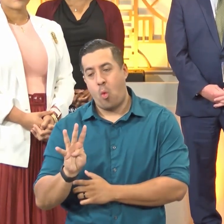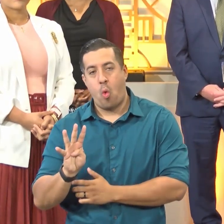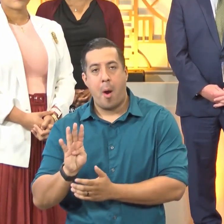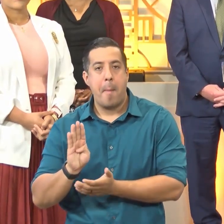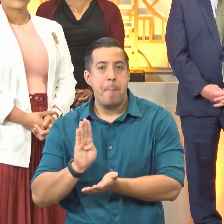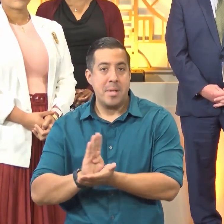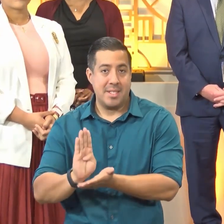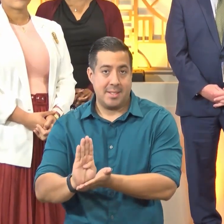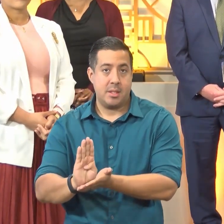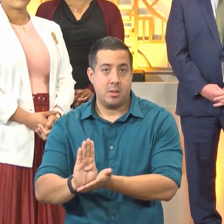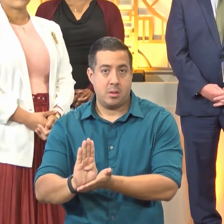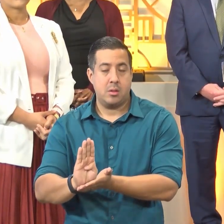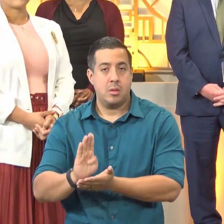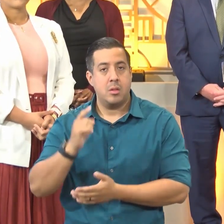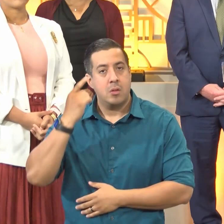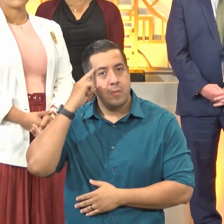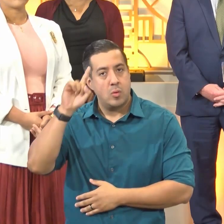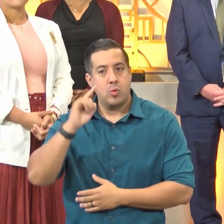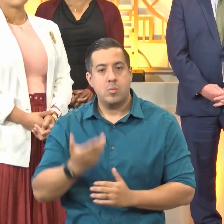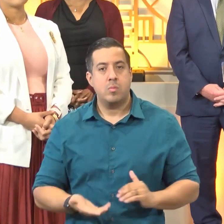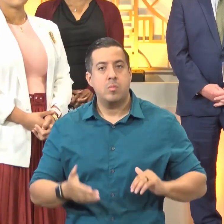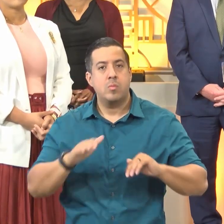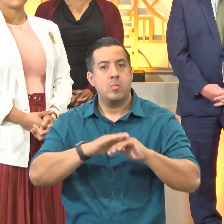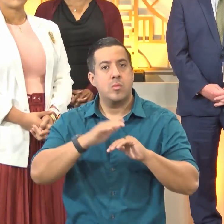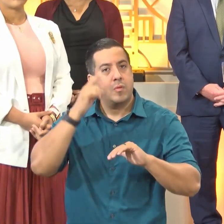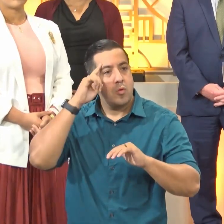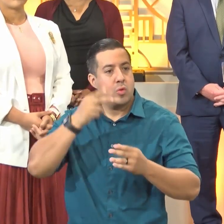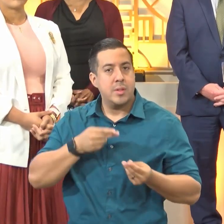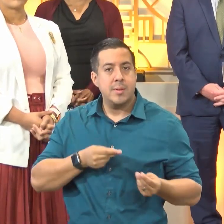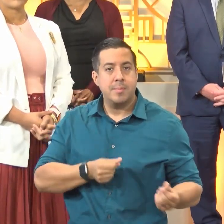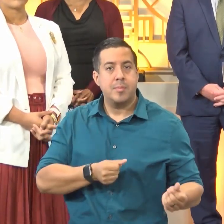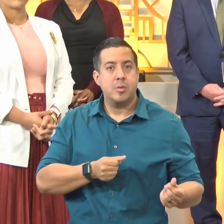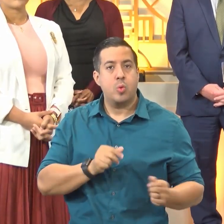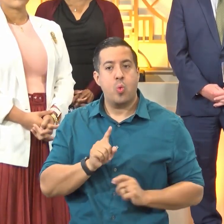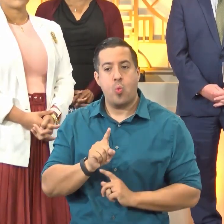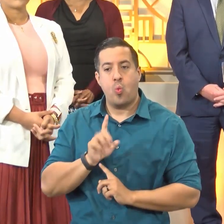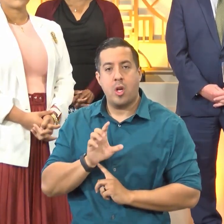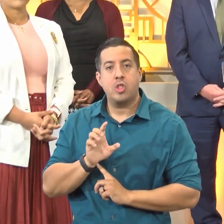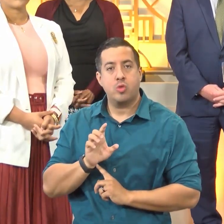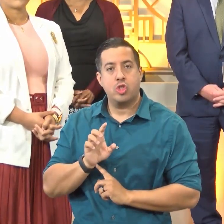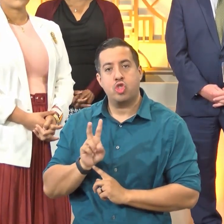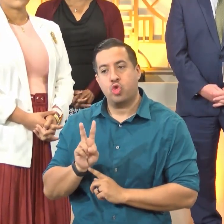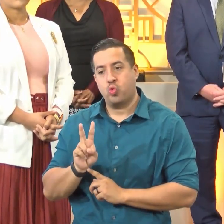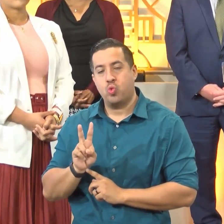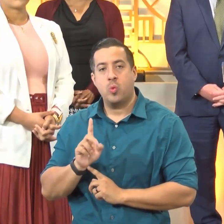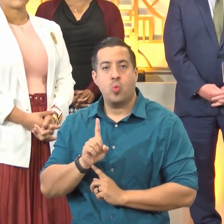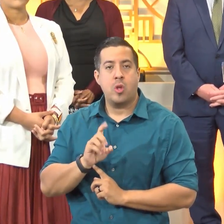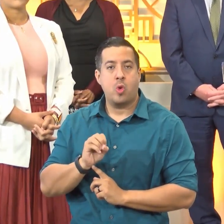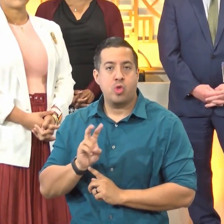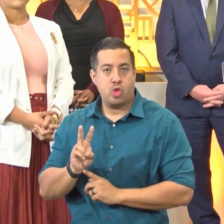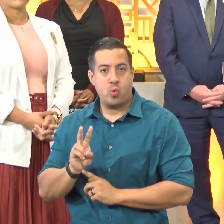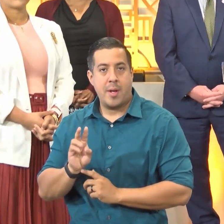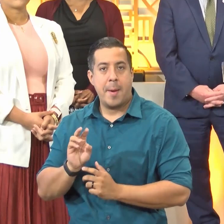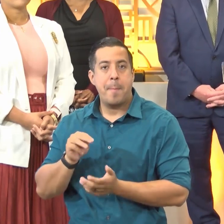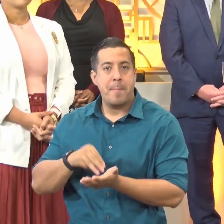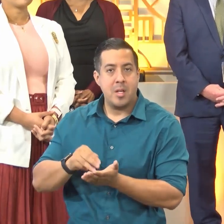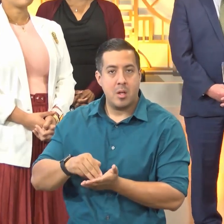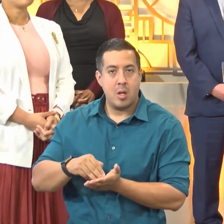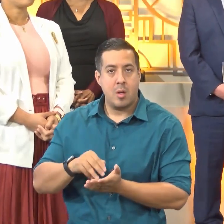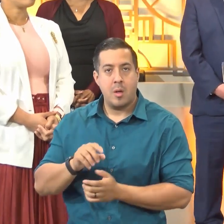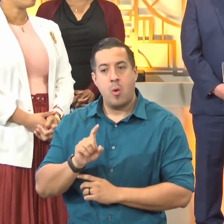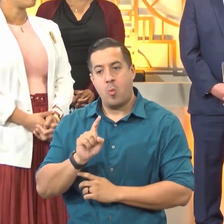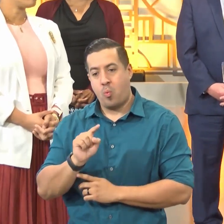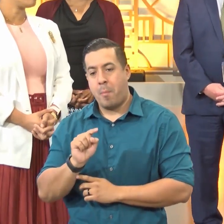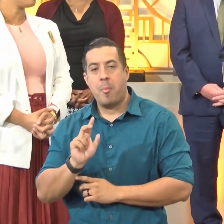billion reflects an increase in spending of $102 million, or